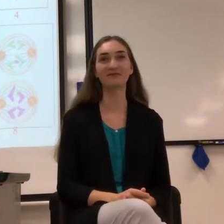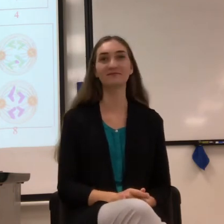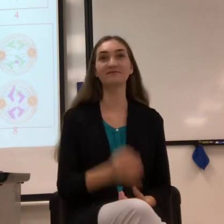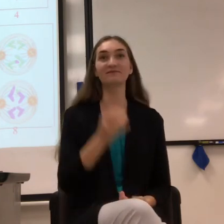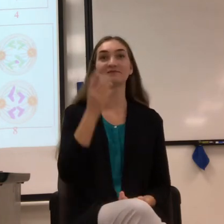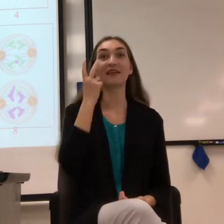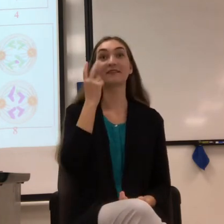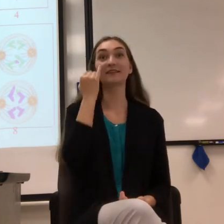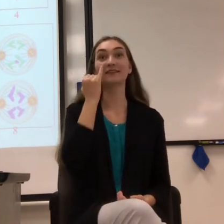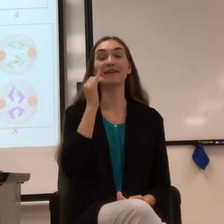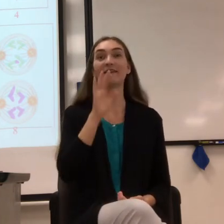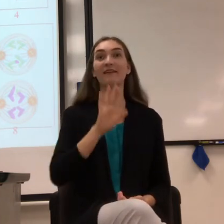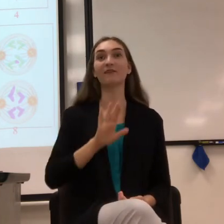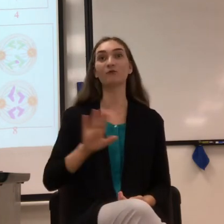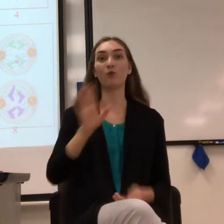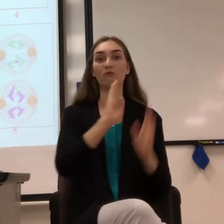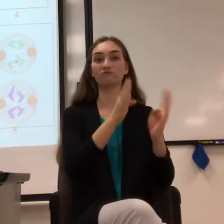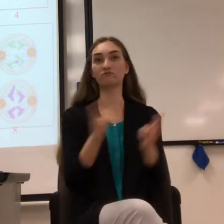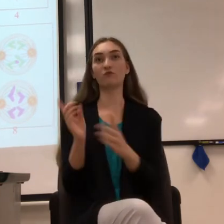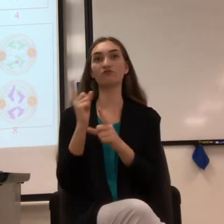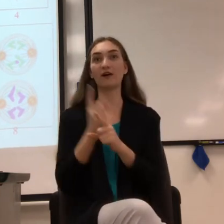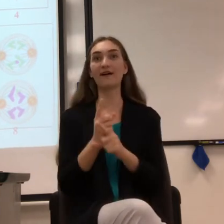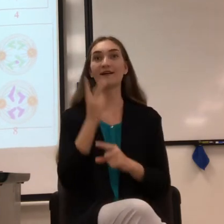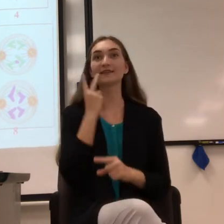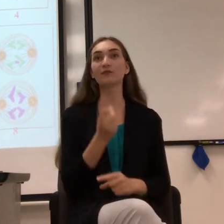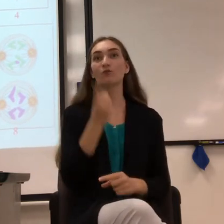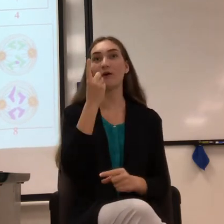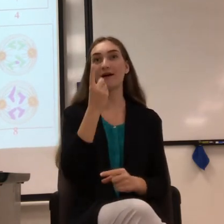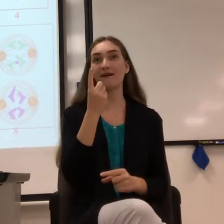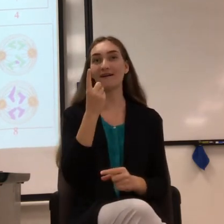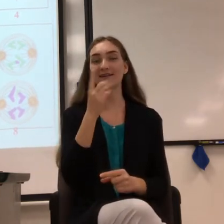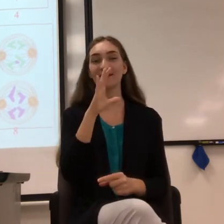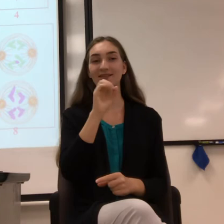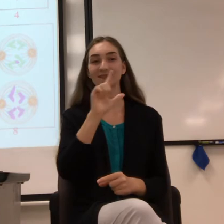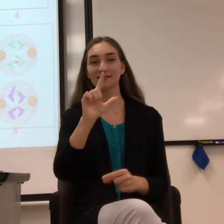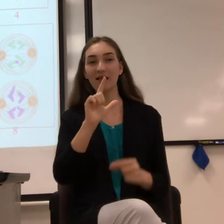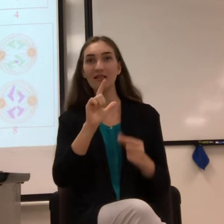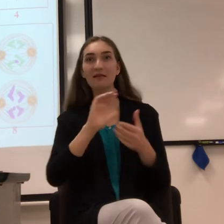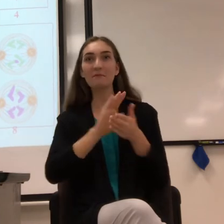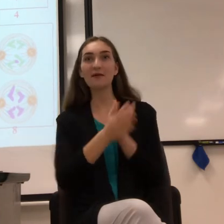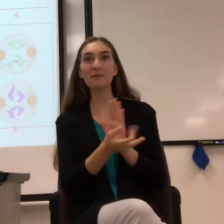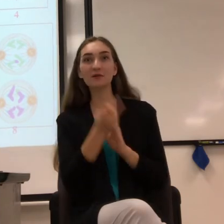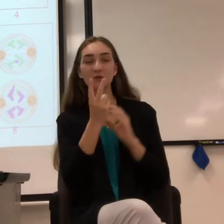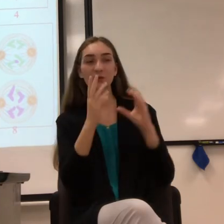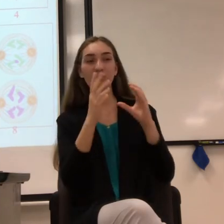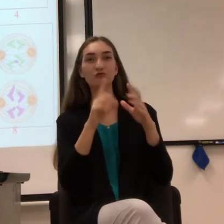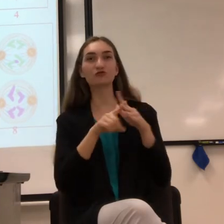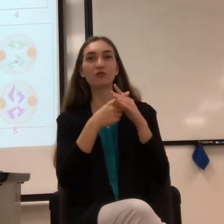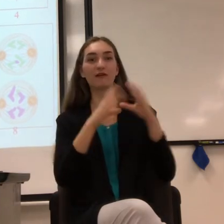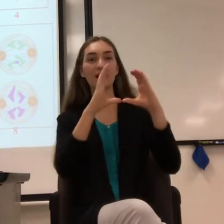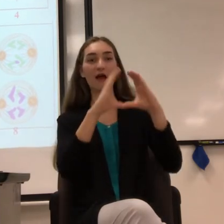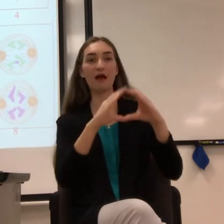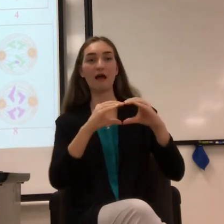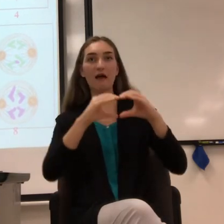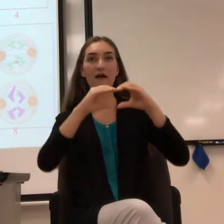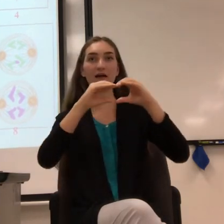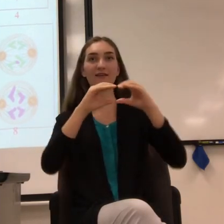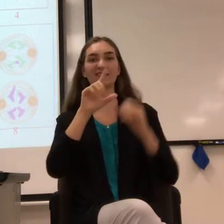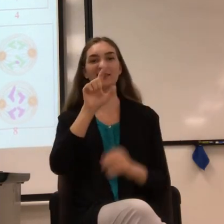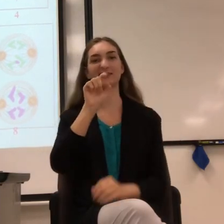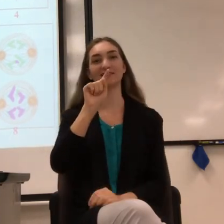What do you see there? I see one cell, it's almost becoming two, starting to pinch off. You're at the end of meiosis one, this is telophase